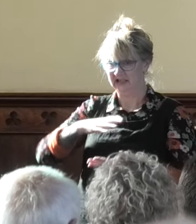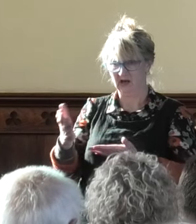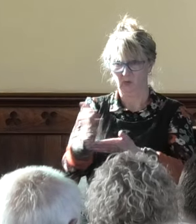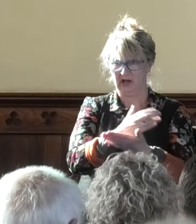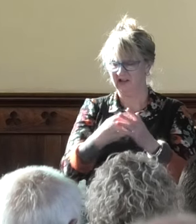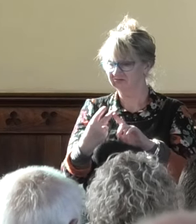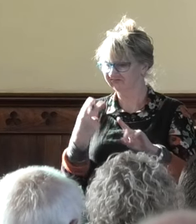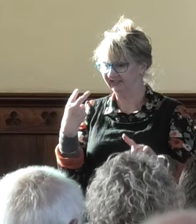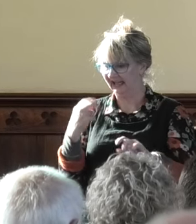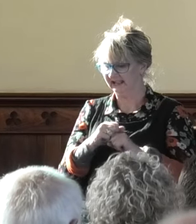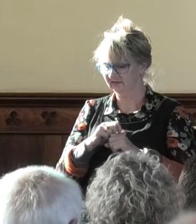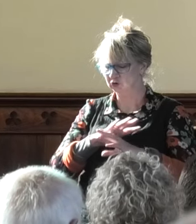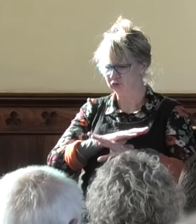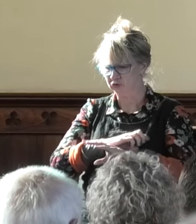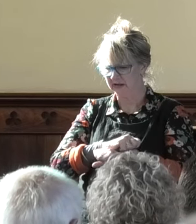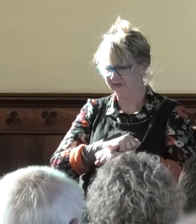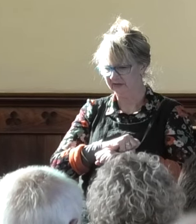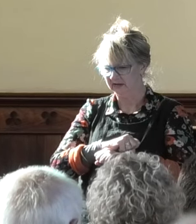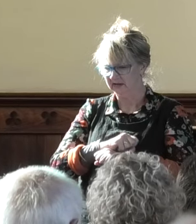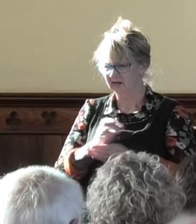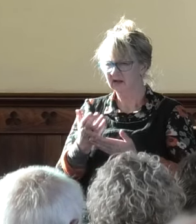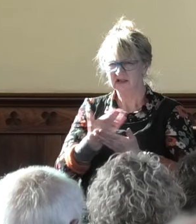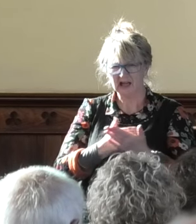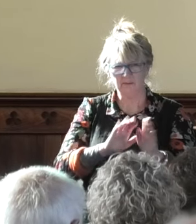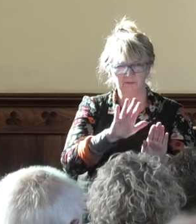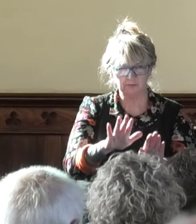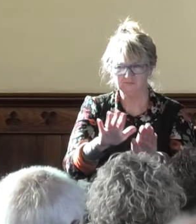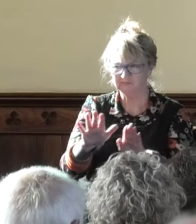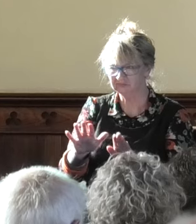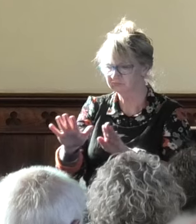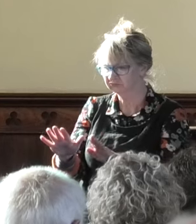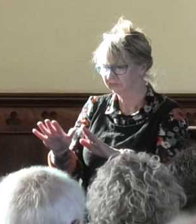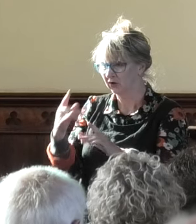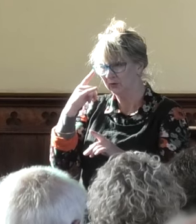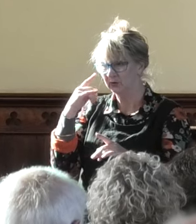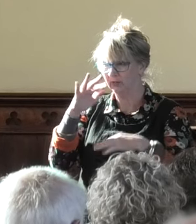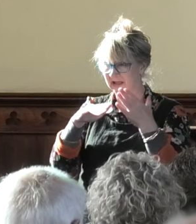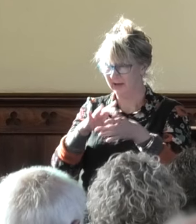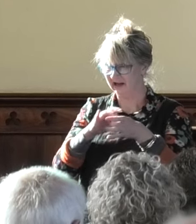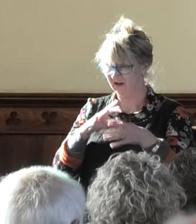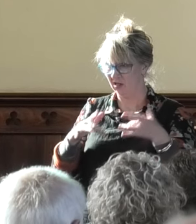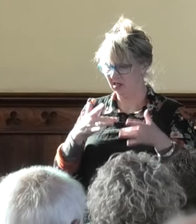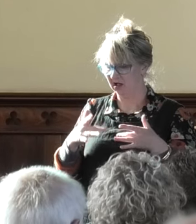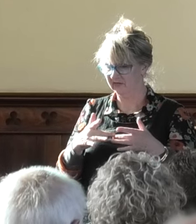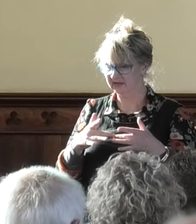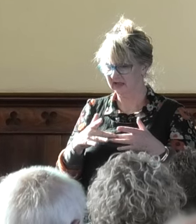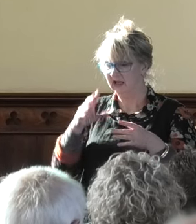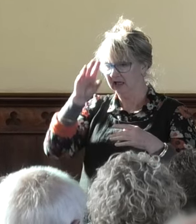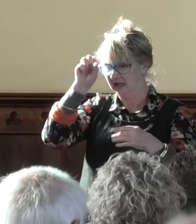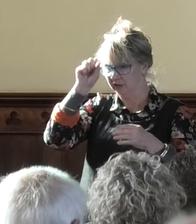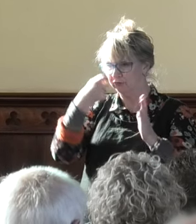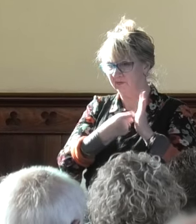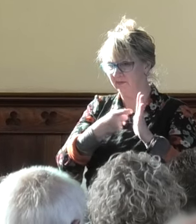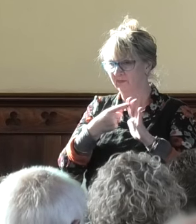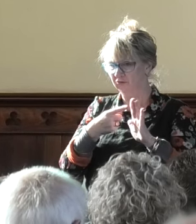to reflect, to grieve, to comfort one another, to think about our own lives, and to remember